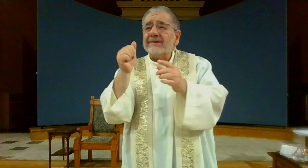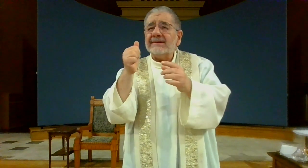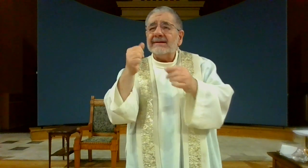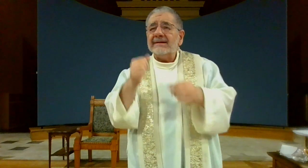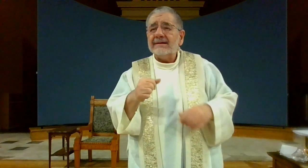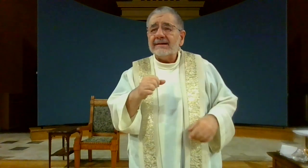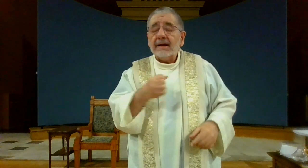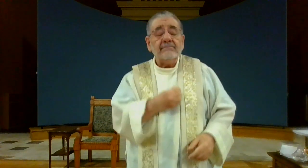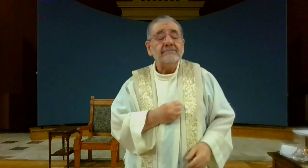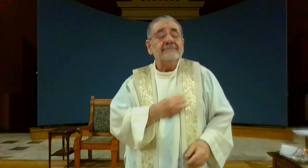another way help me